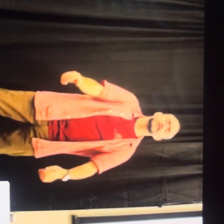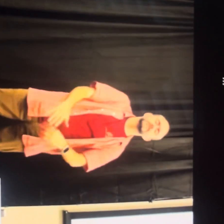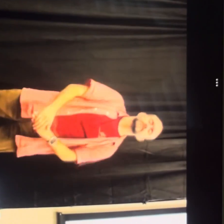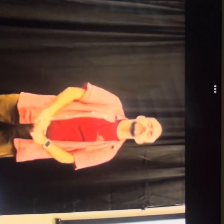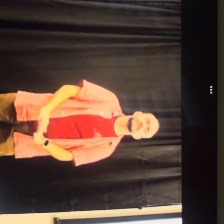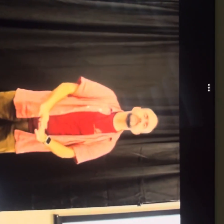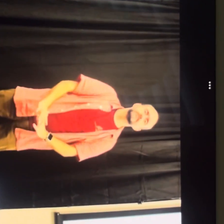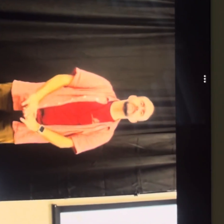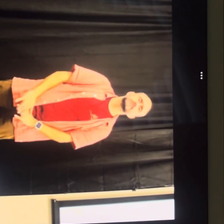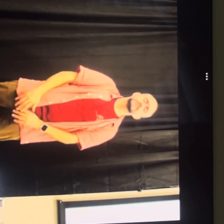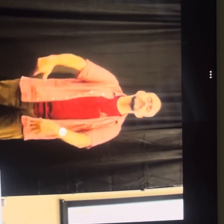body movement or anything.